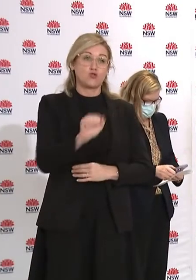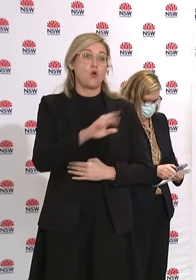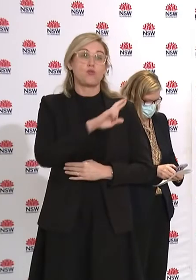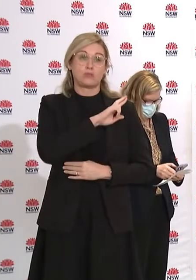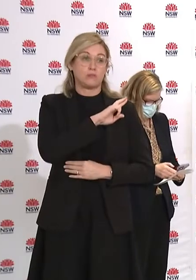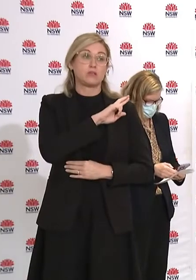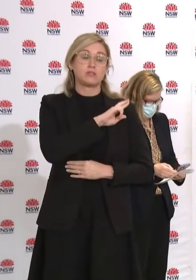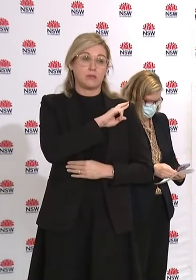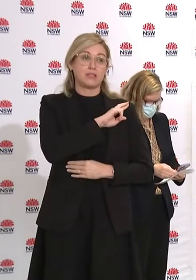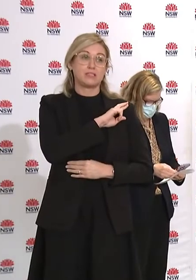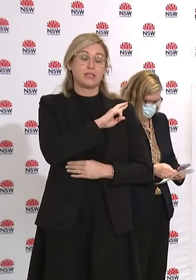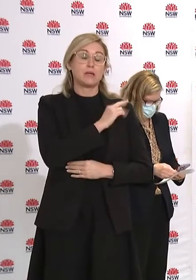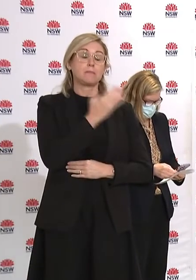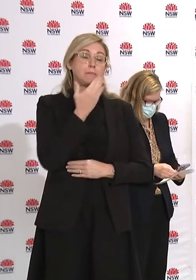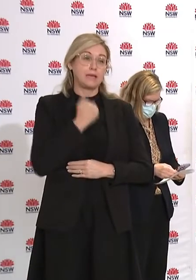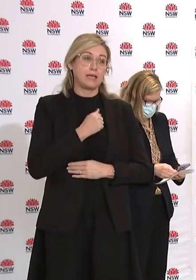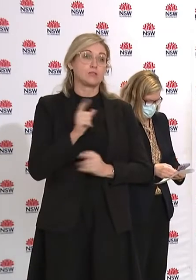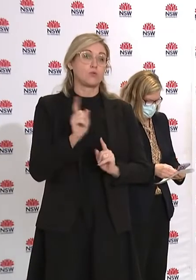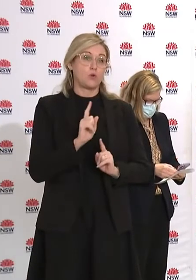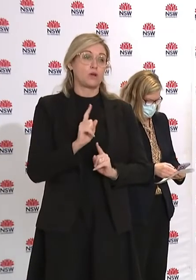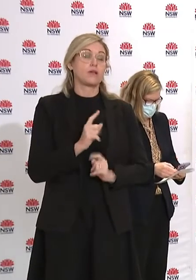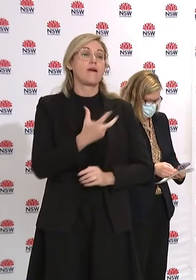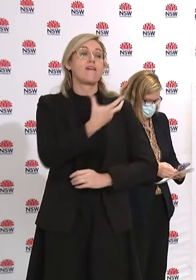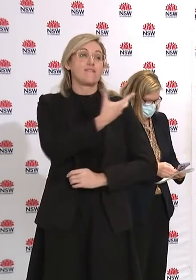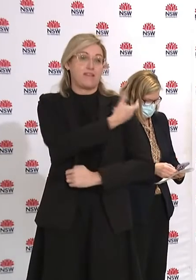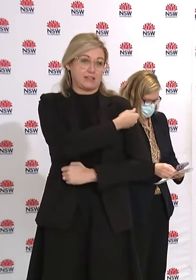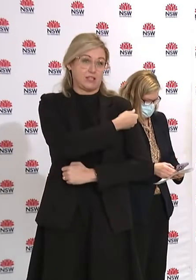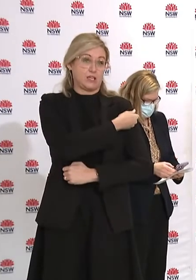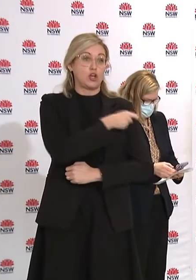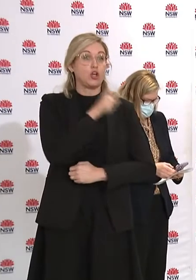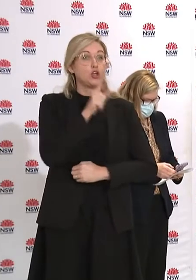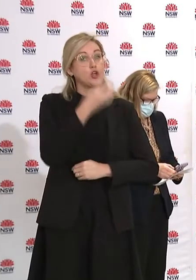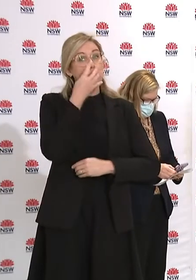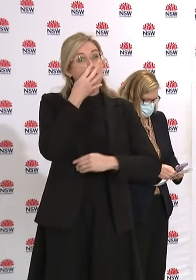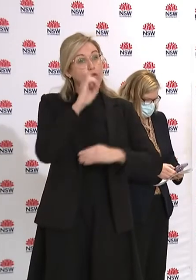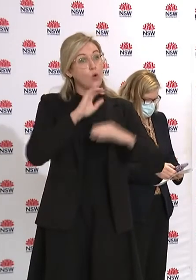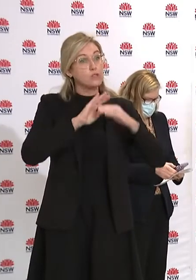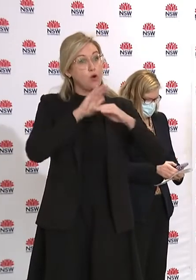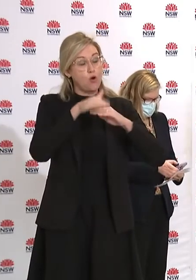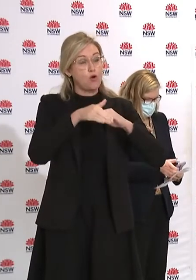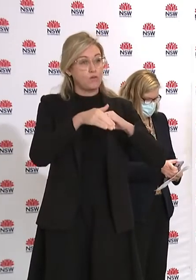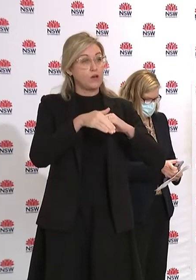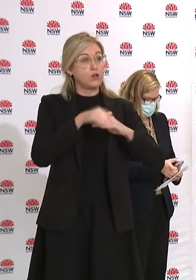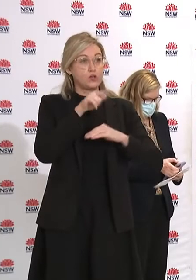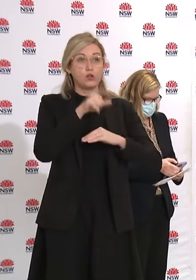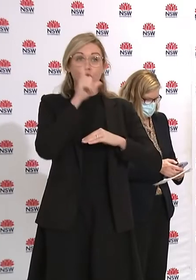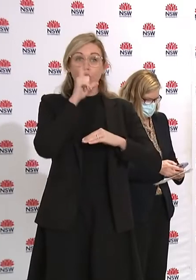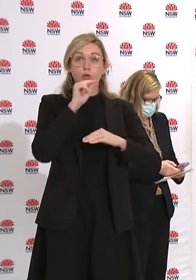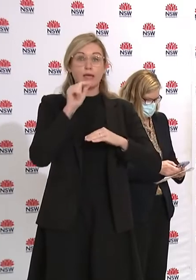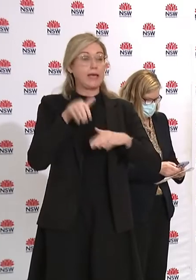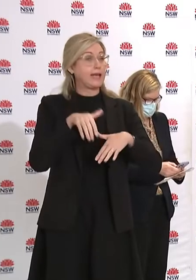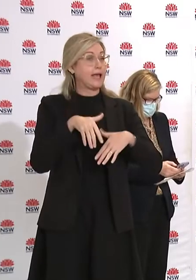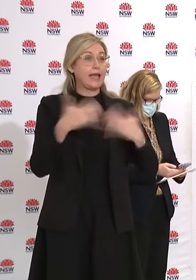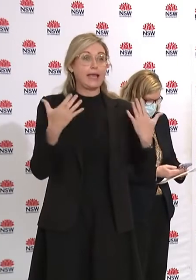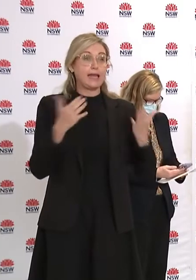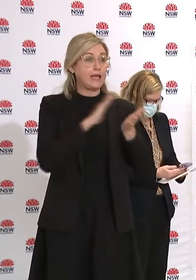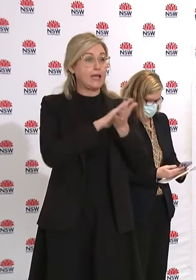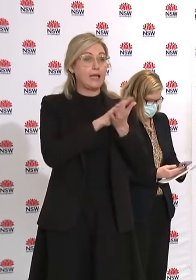go and get vaccinated. If you're over 40, you can get vaccinated in any one of our state